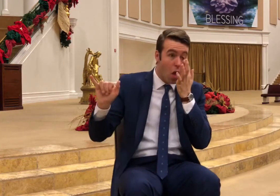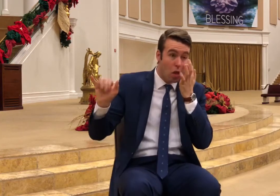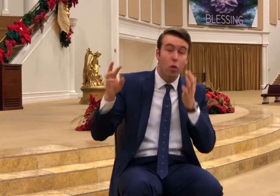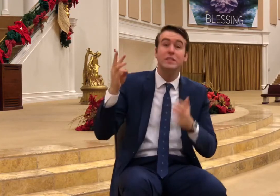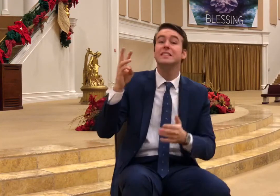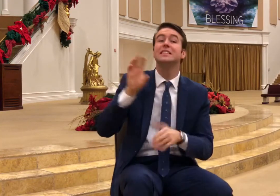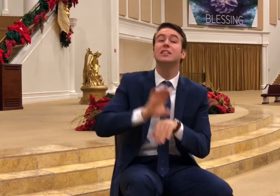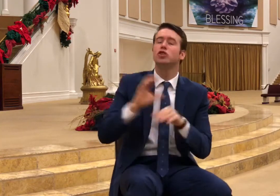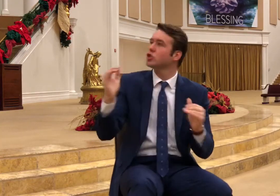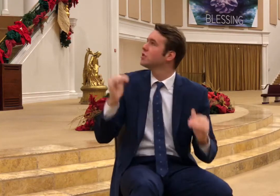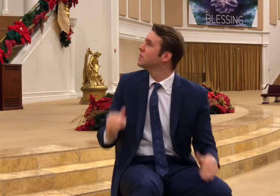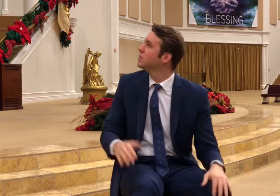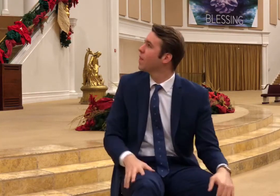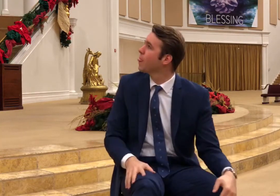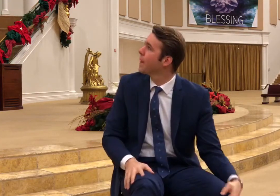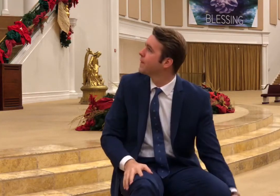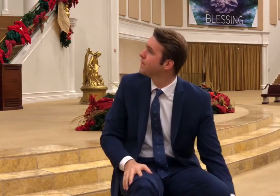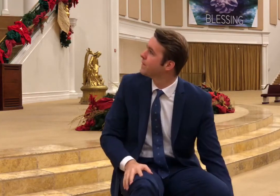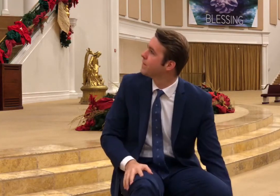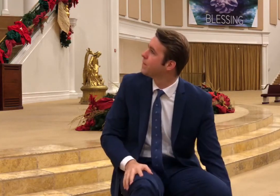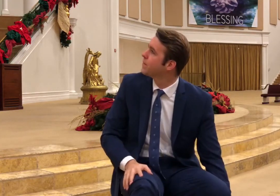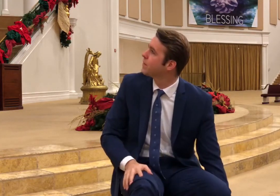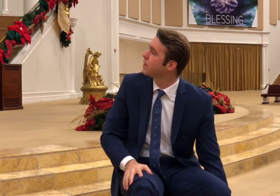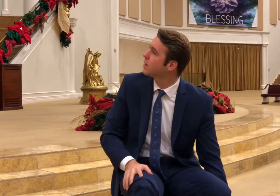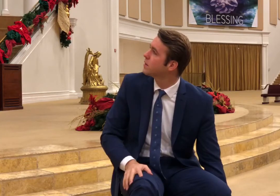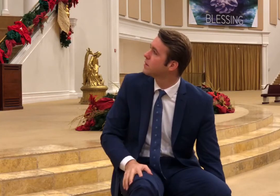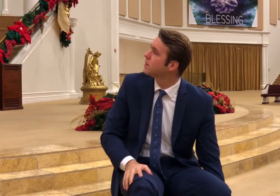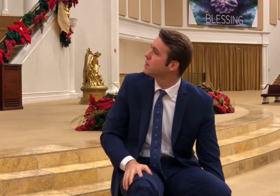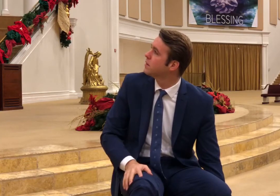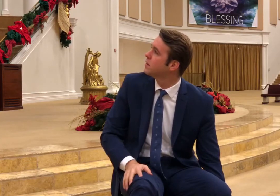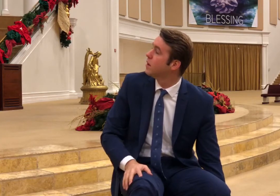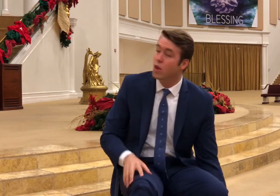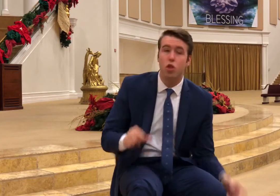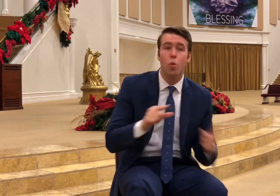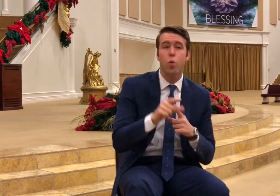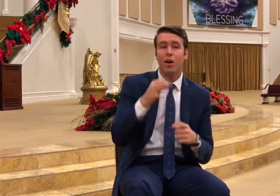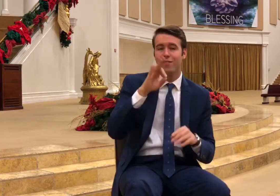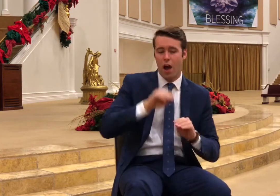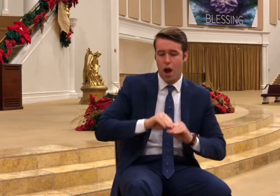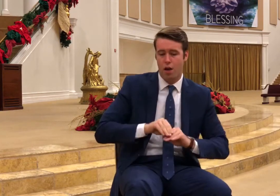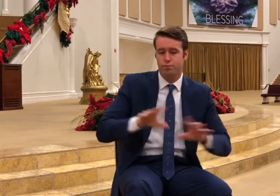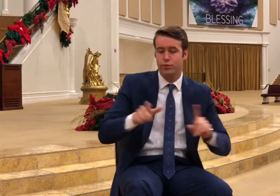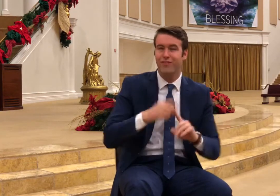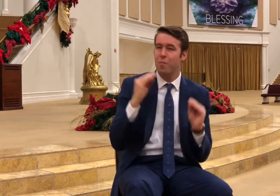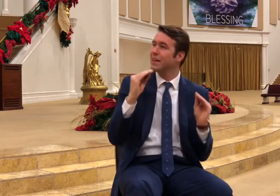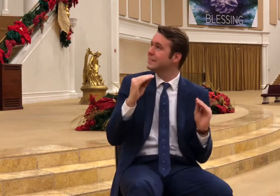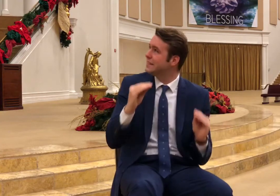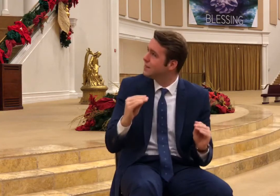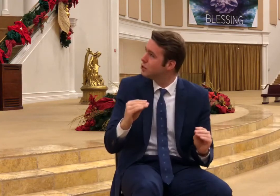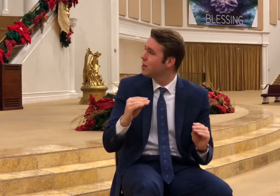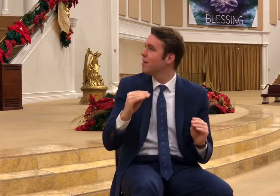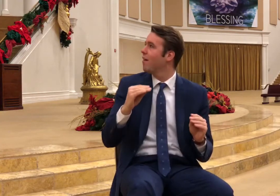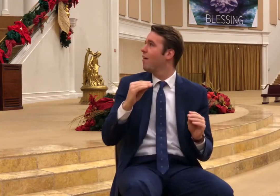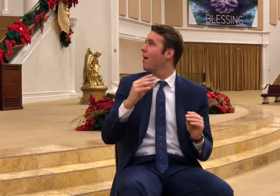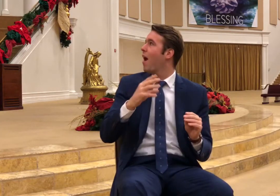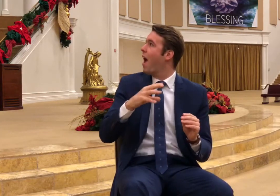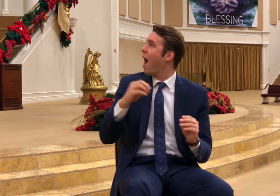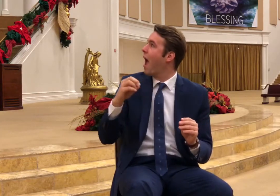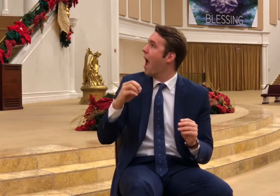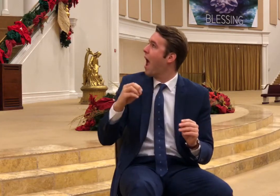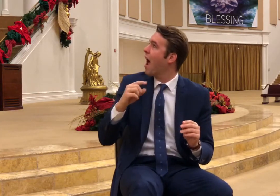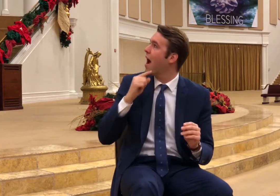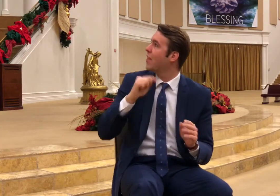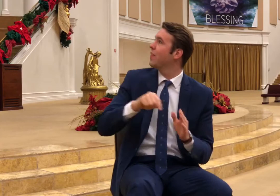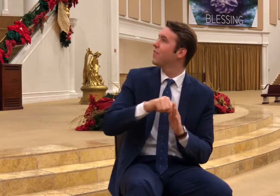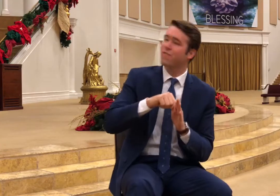go to the next slide, the word of God has begun to go forth from the teaching and the